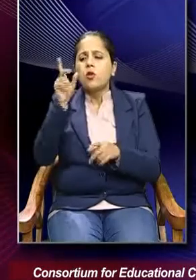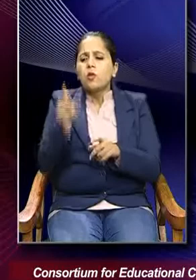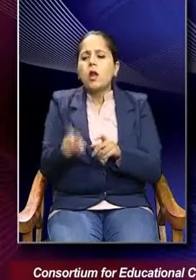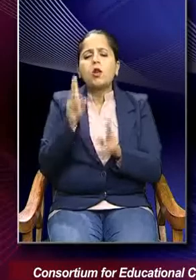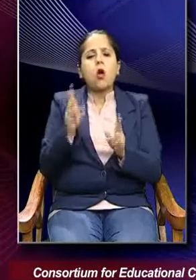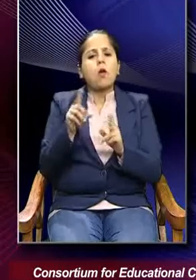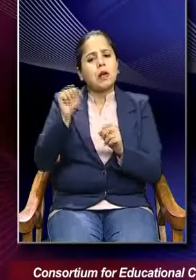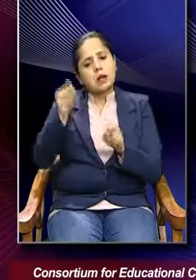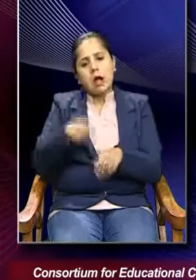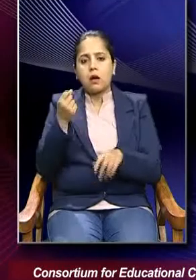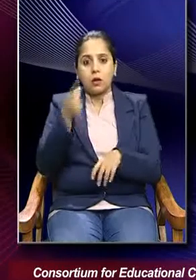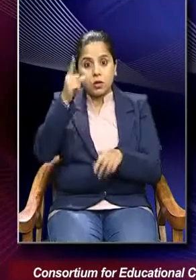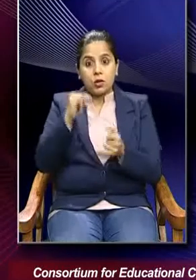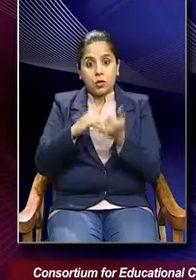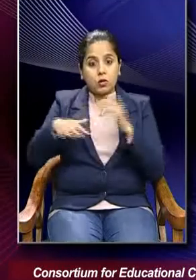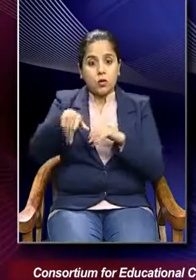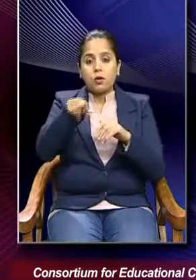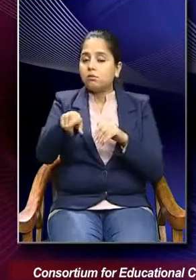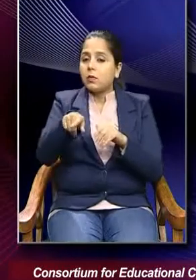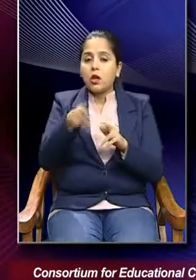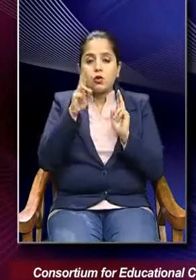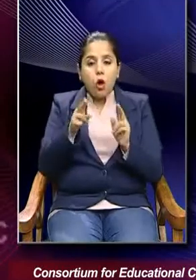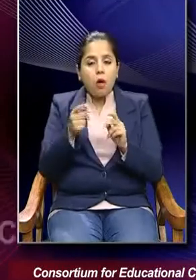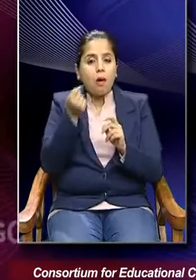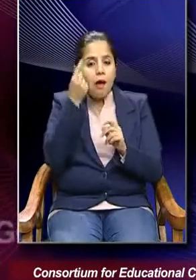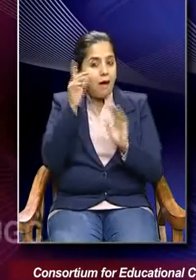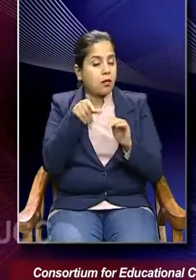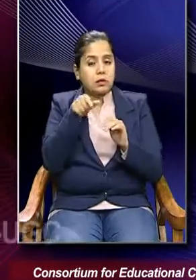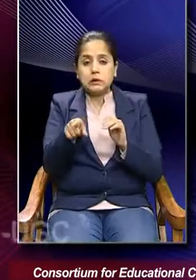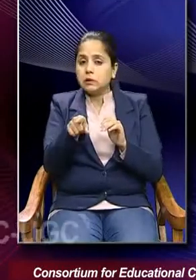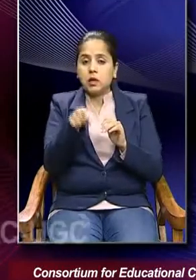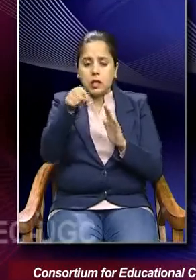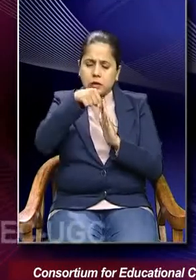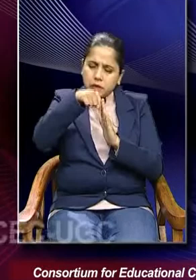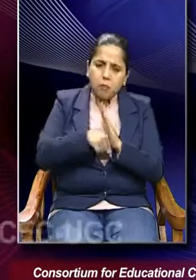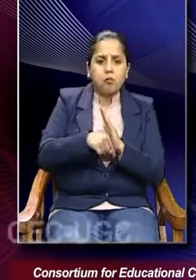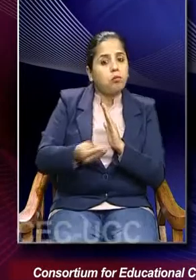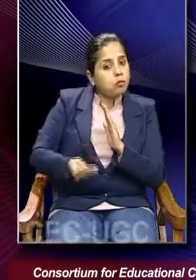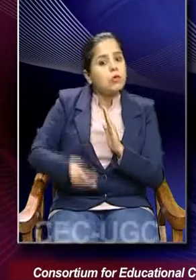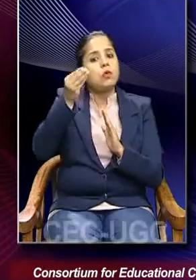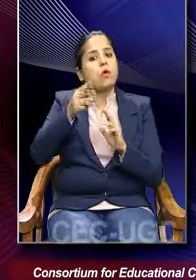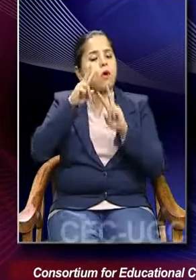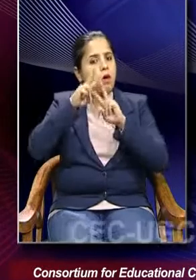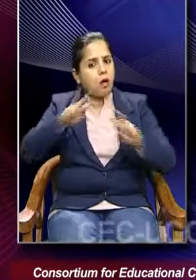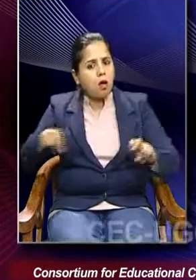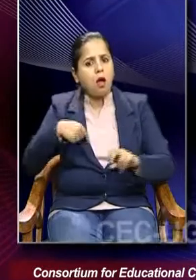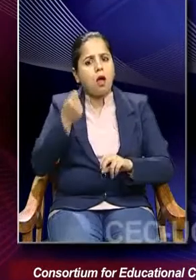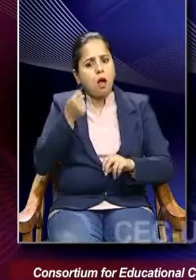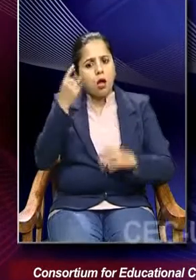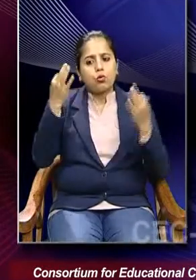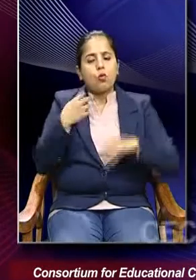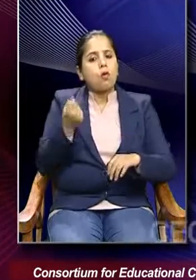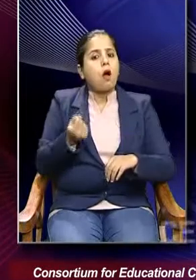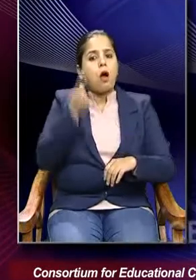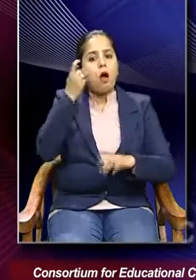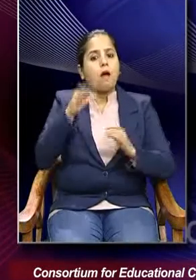but sociology is beyond common sense. It studies the common sense and gives us a new